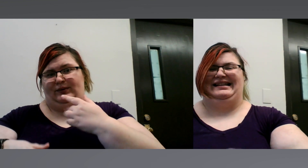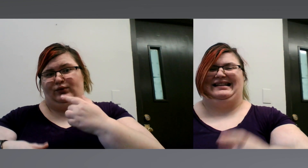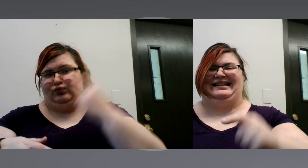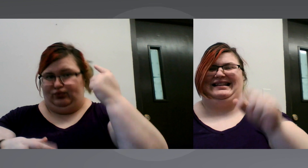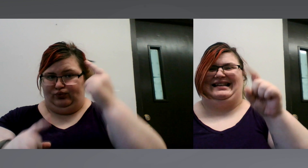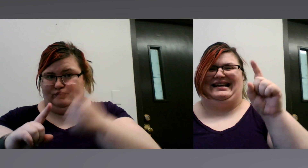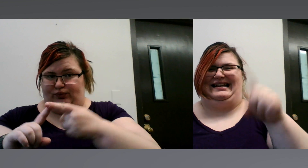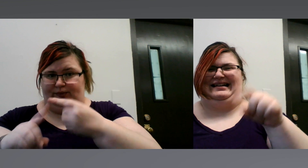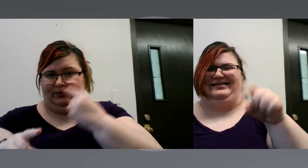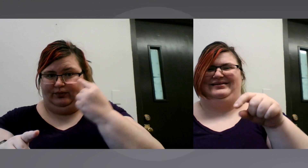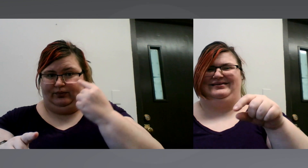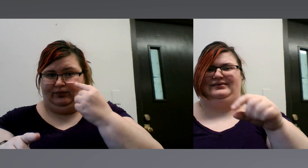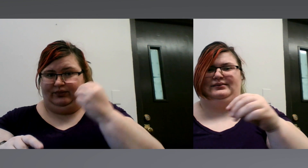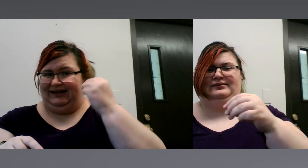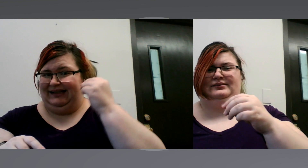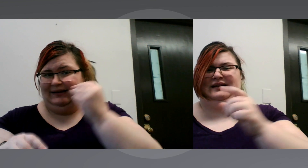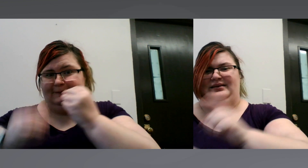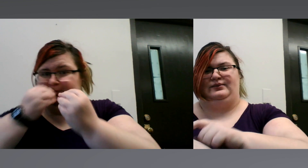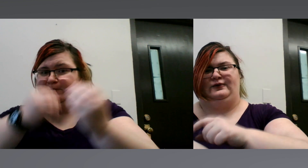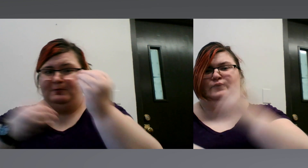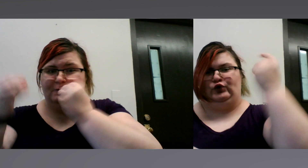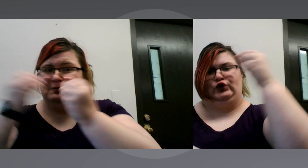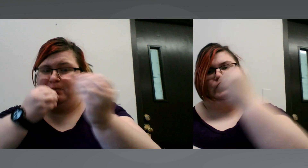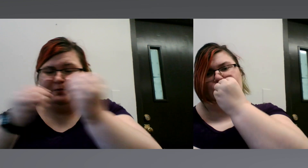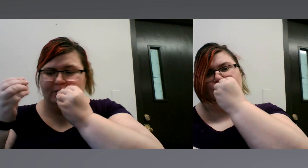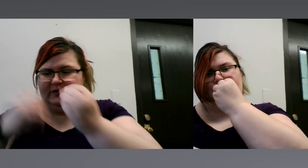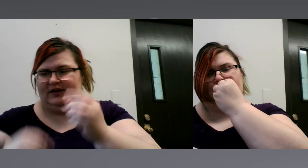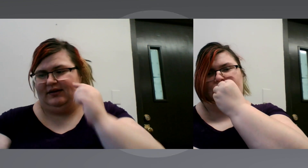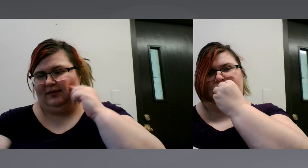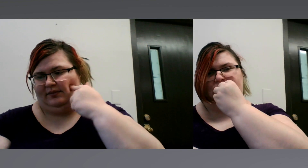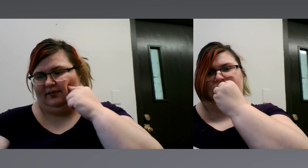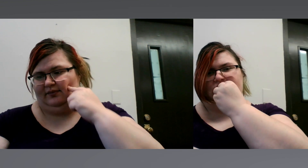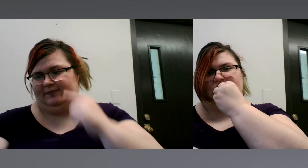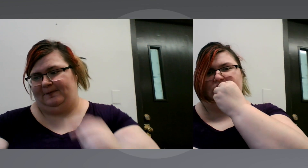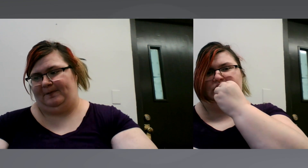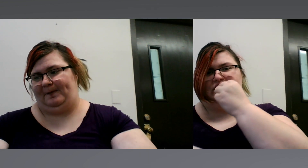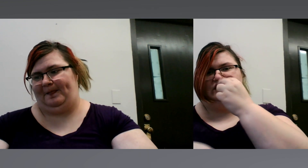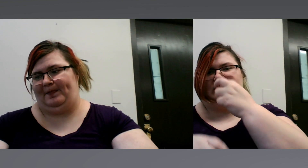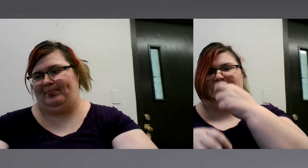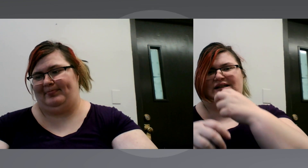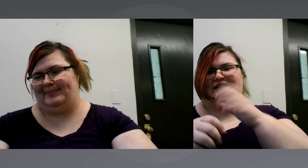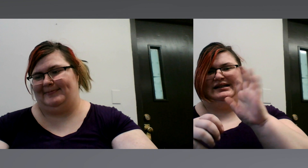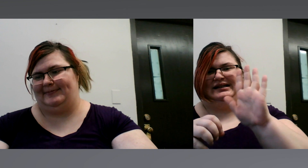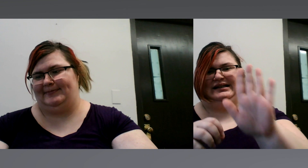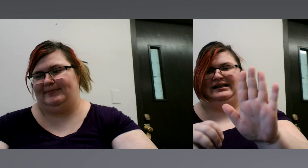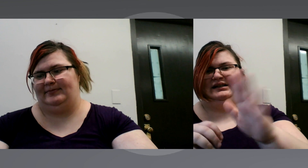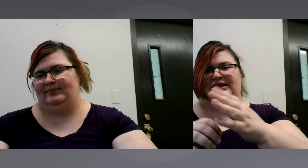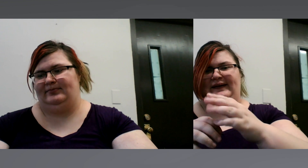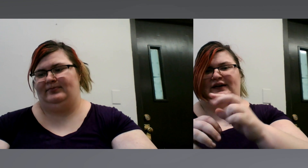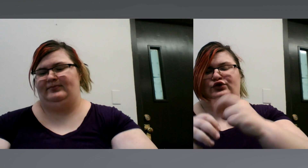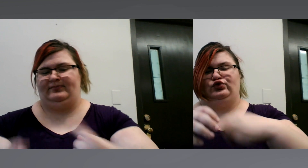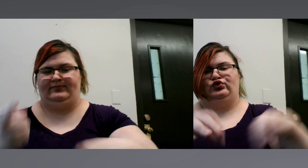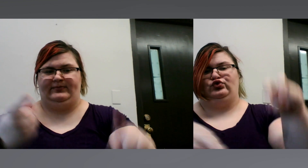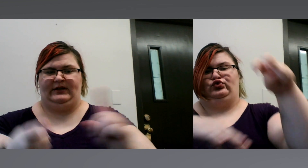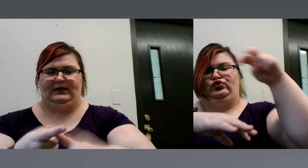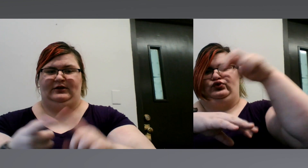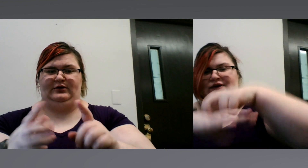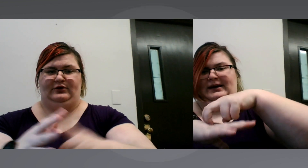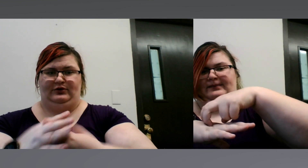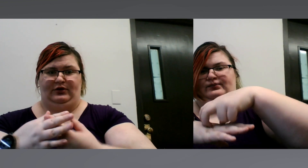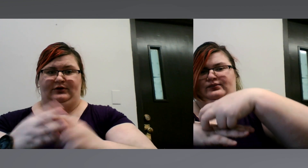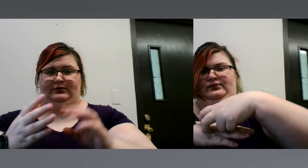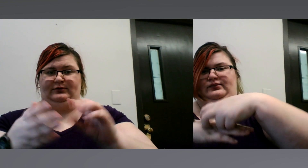that has, I, but she had zero idea of what was going to happen. When she met